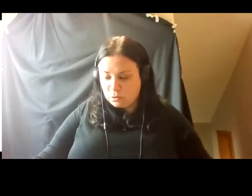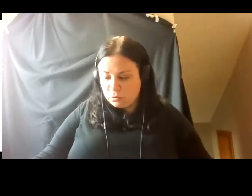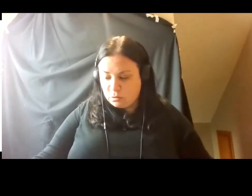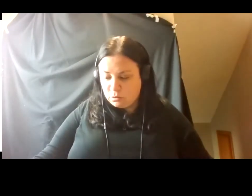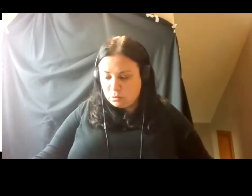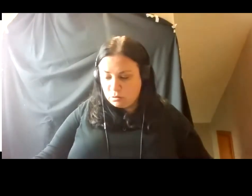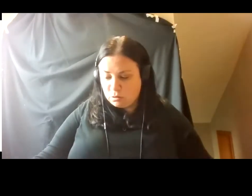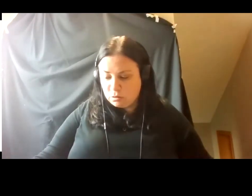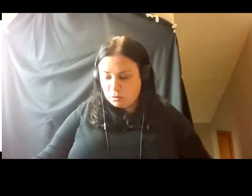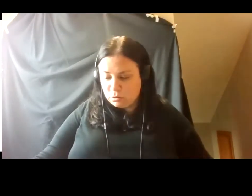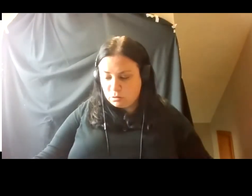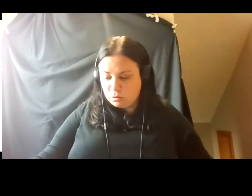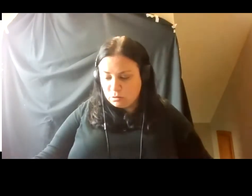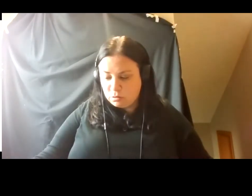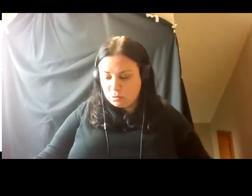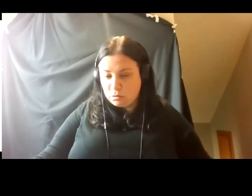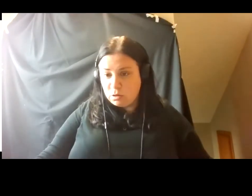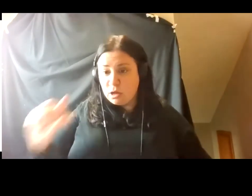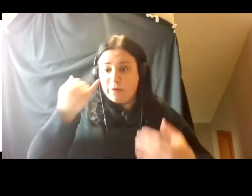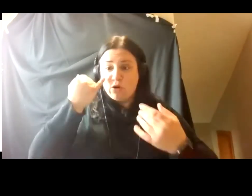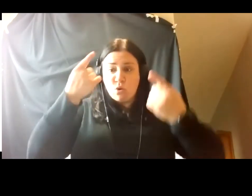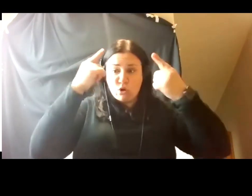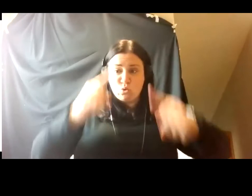You agree with the statement?